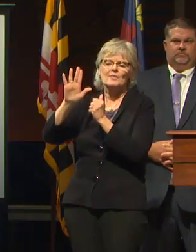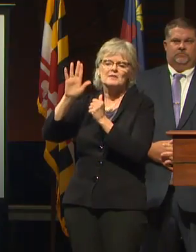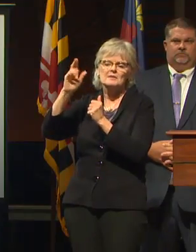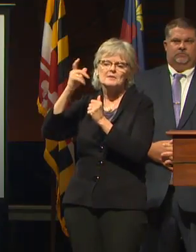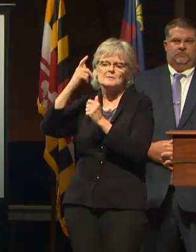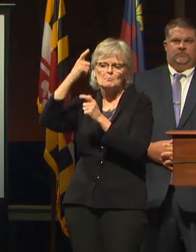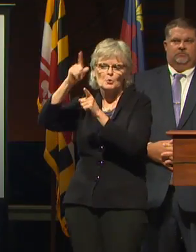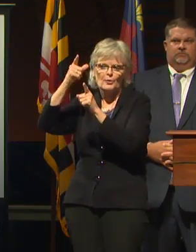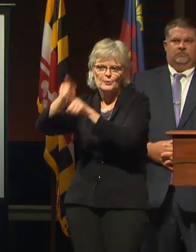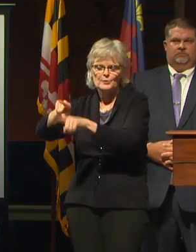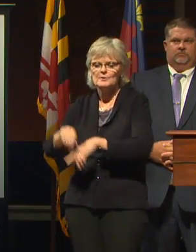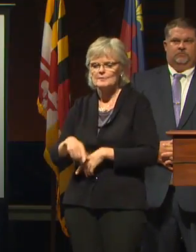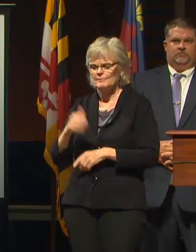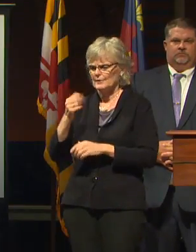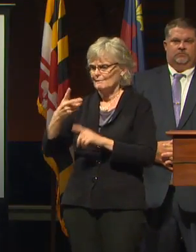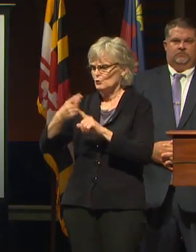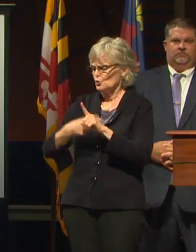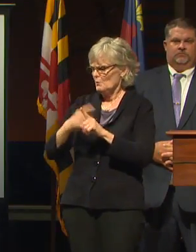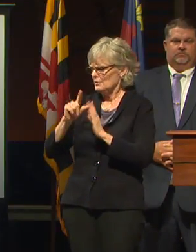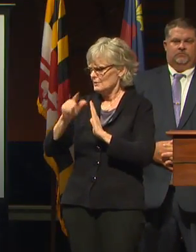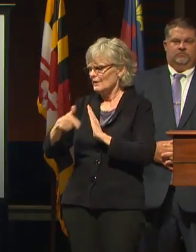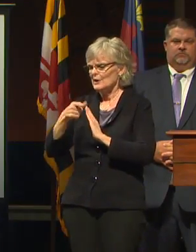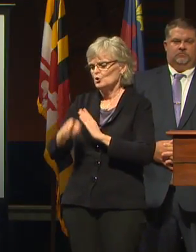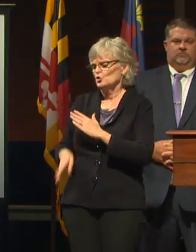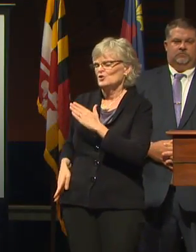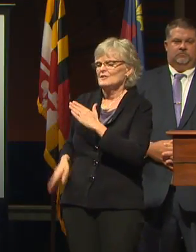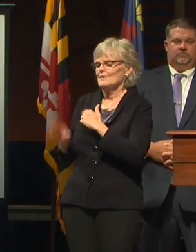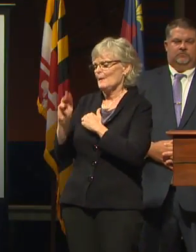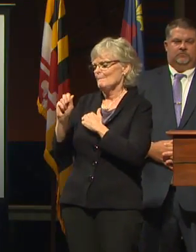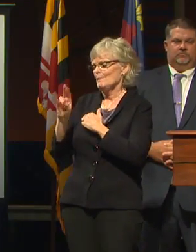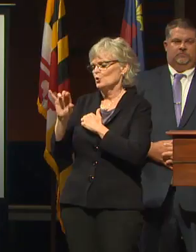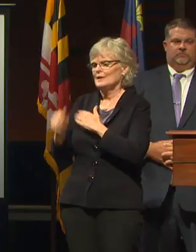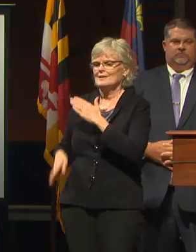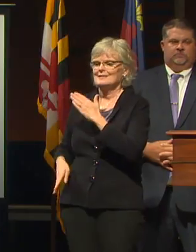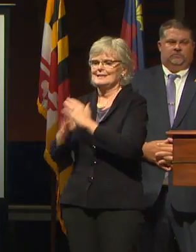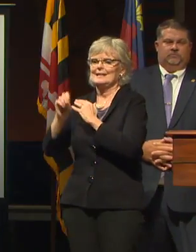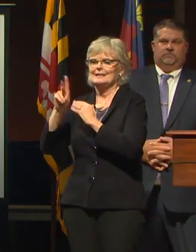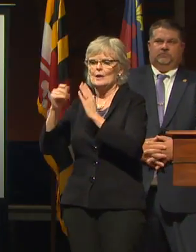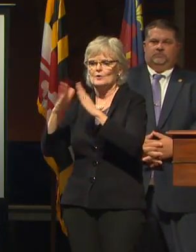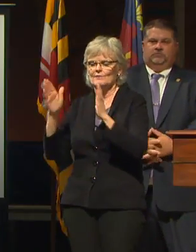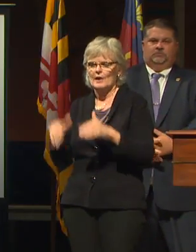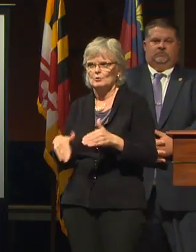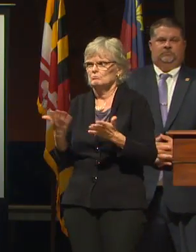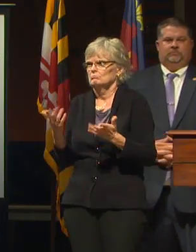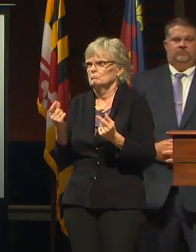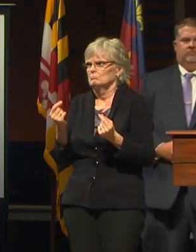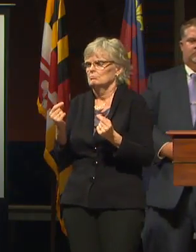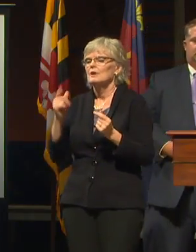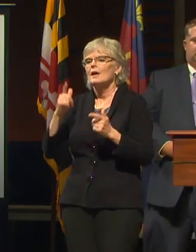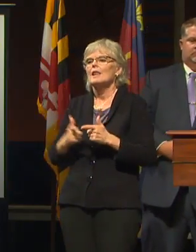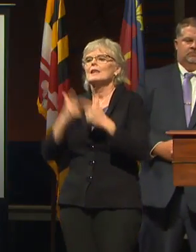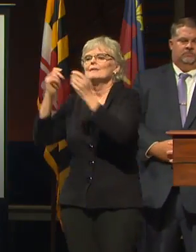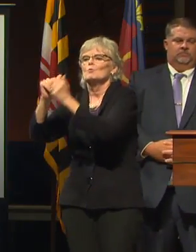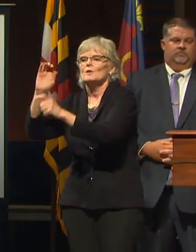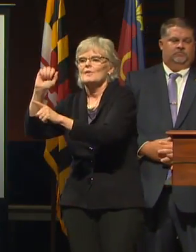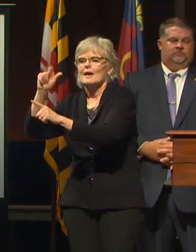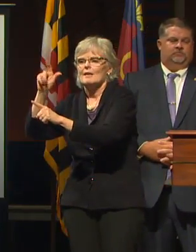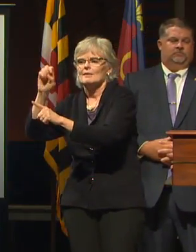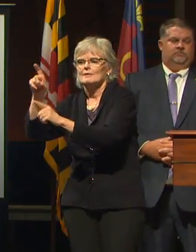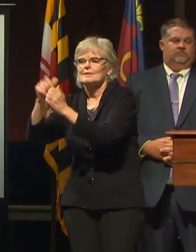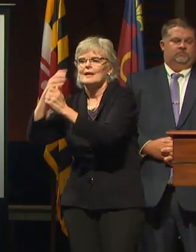A few months later, Maria gets kicked out of her house, and so she decides she's going to go stay with Alex and her older